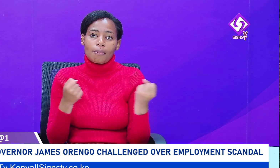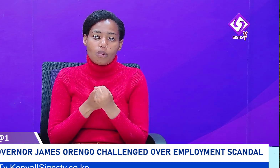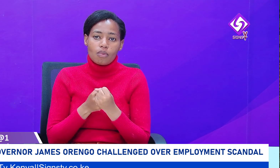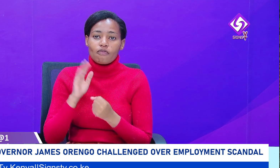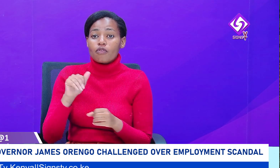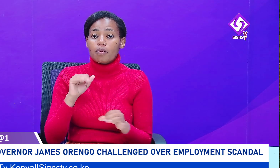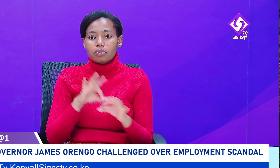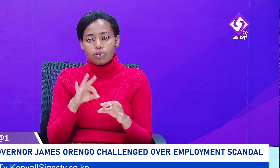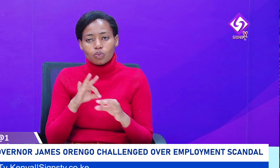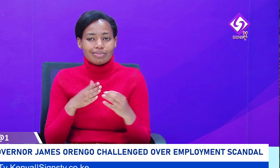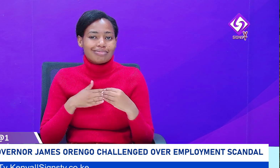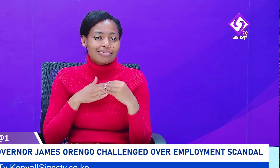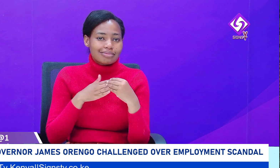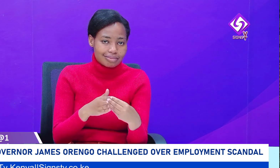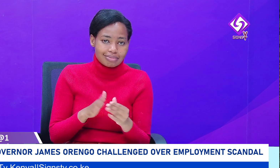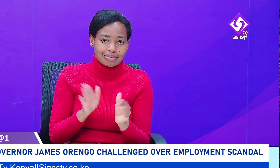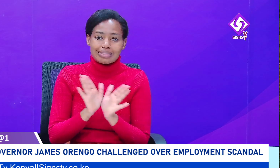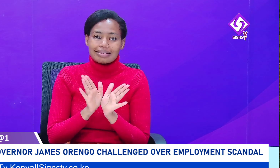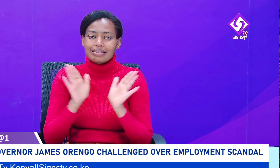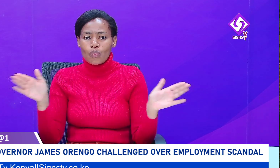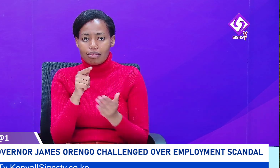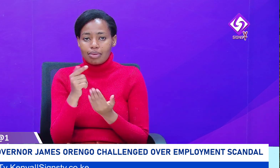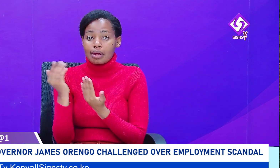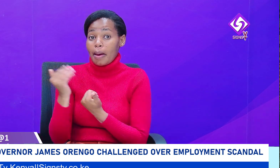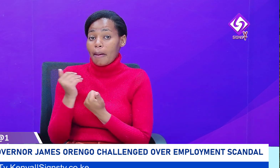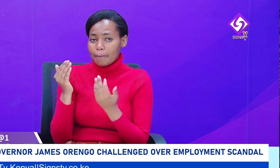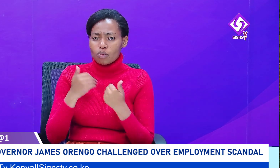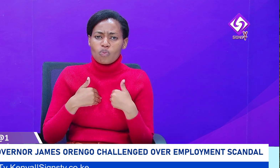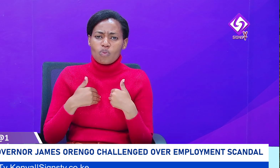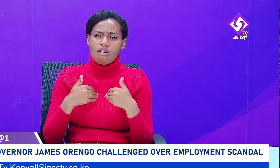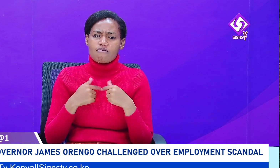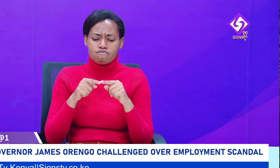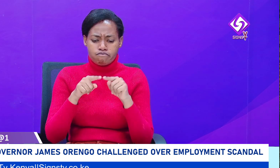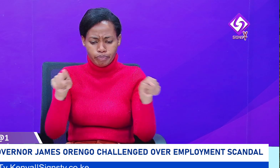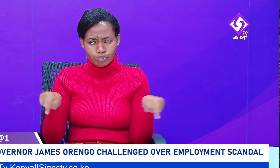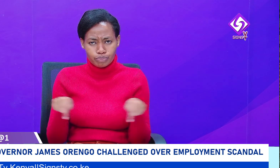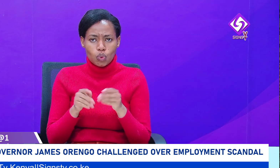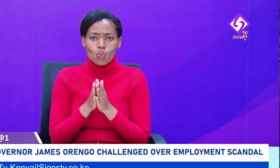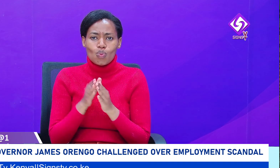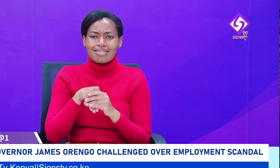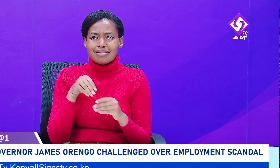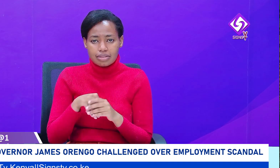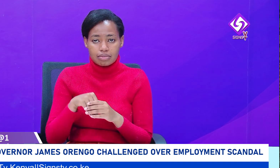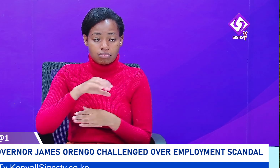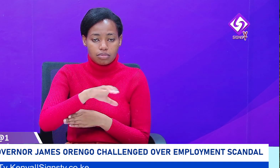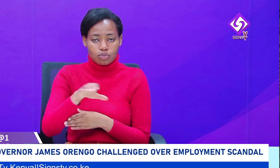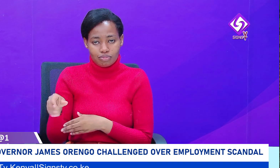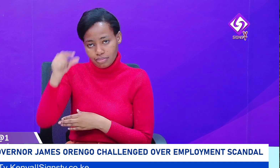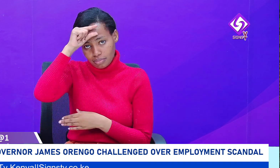from elected leaders and the public, heads will have to roll within the county